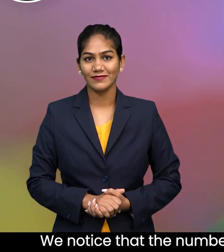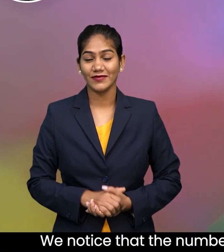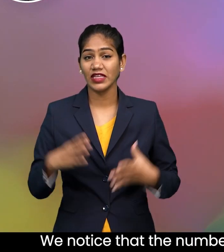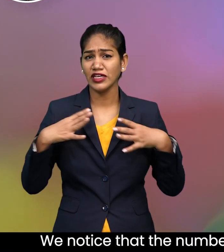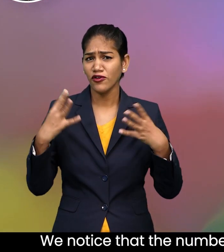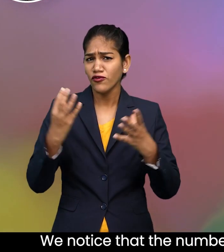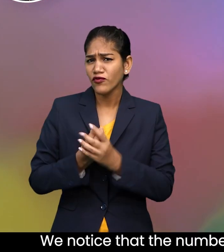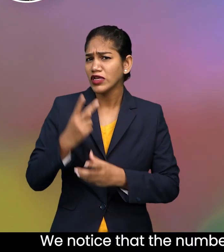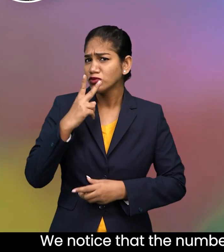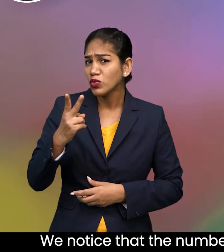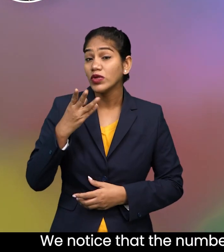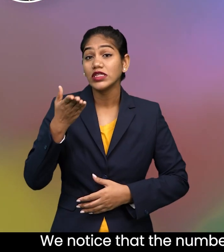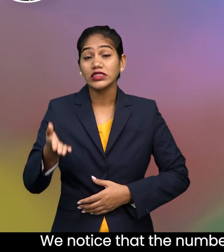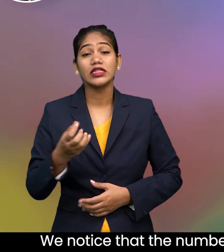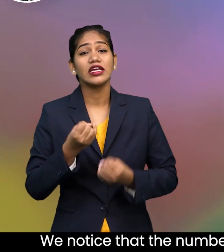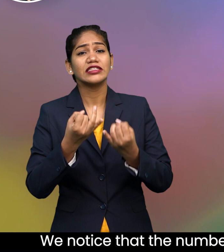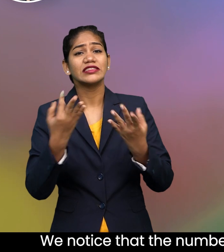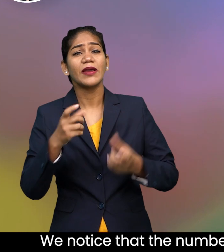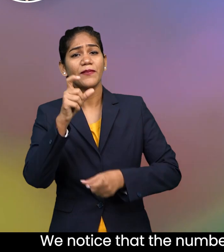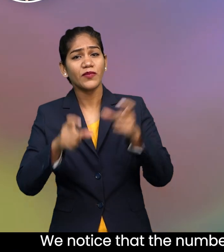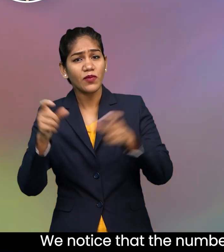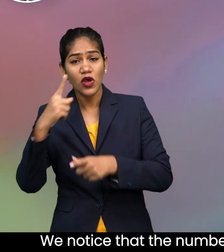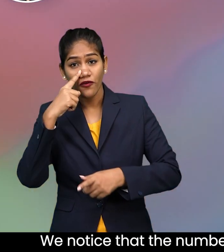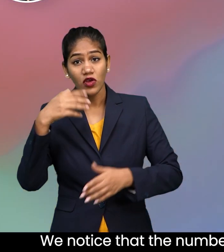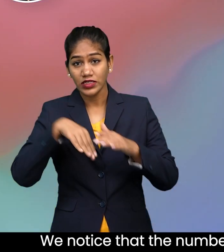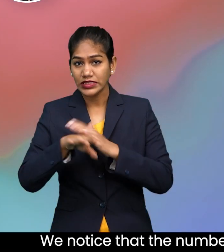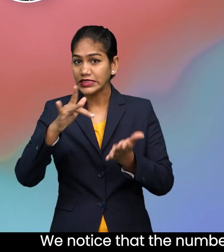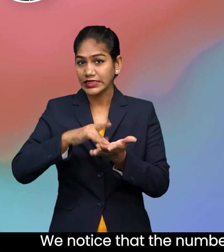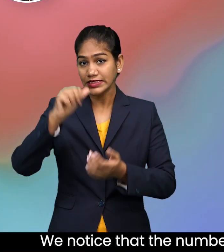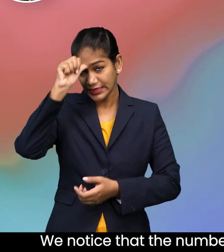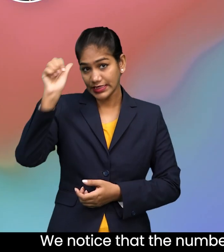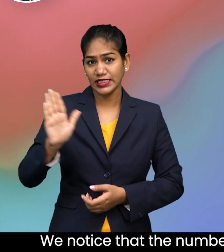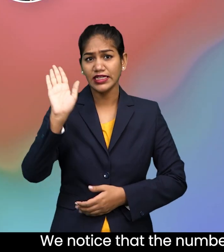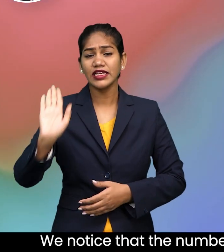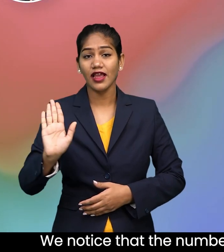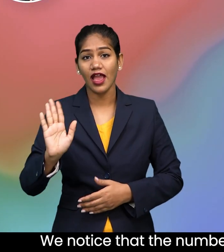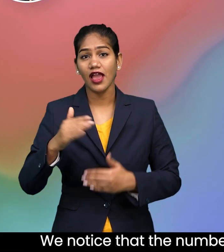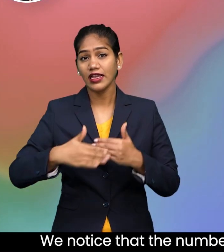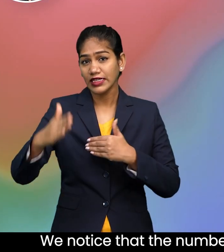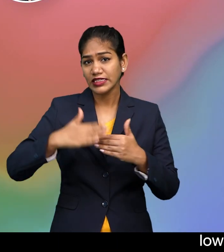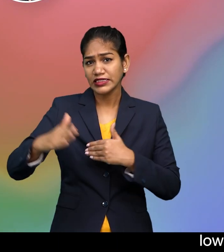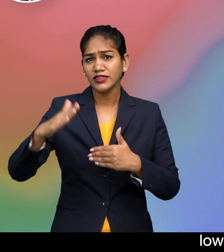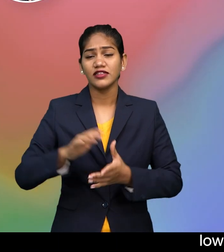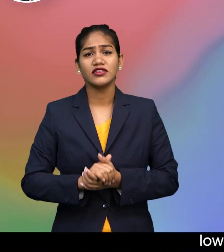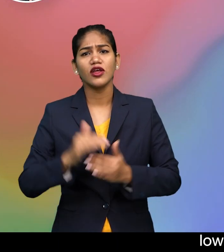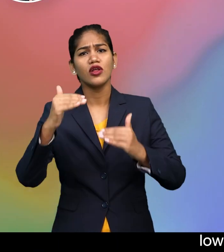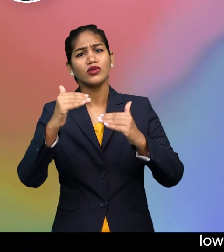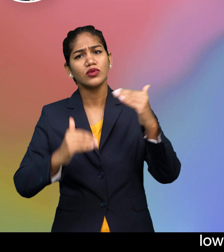We notice that the number of women in India has consistently been lower than that of